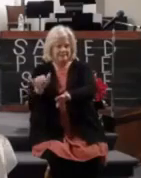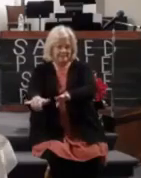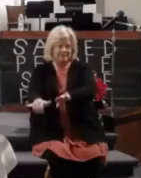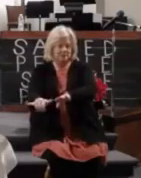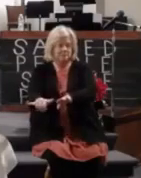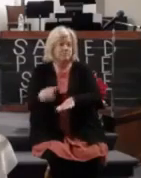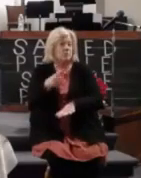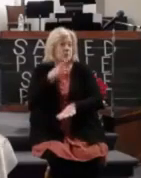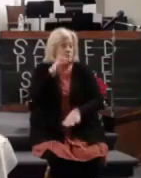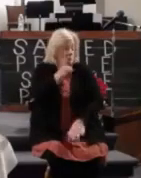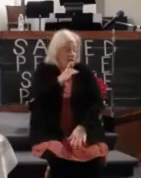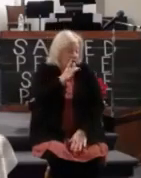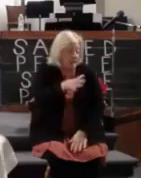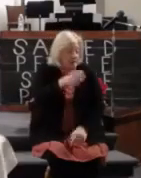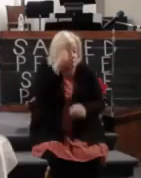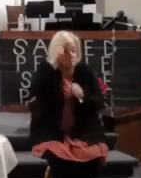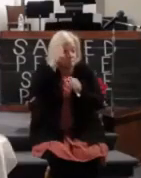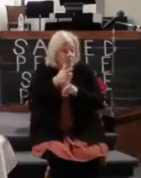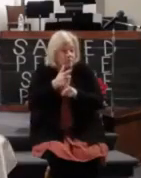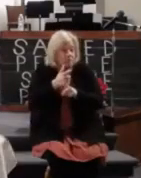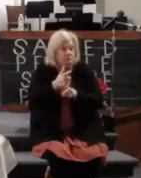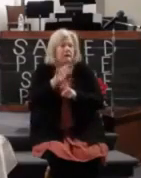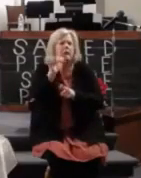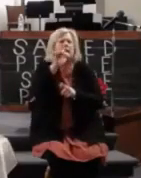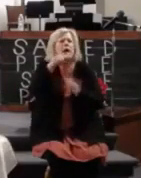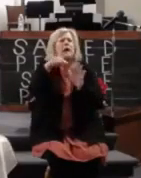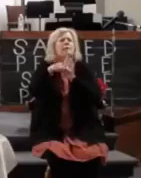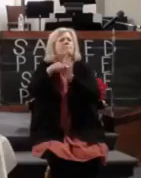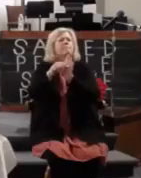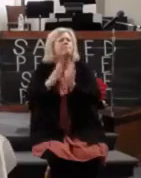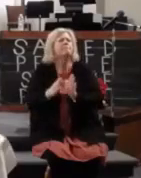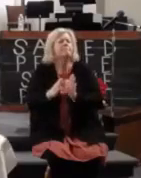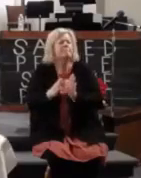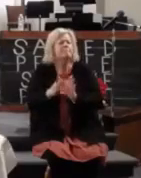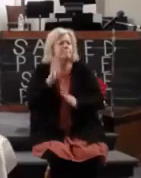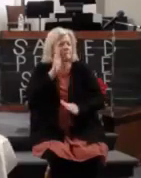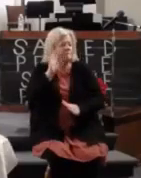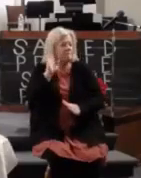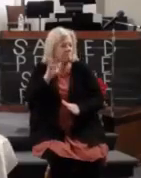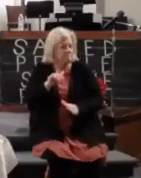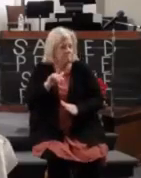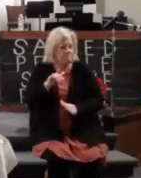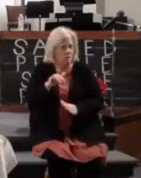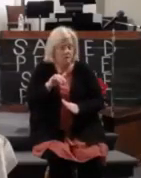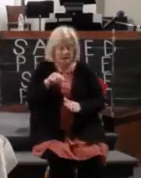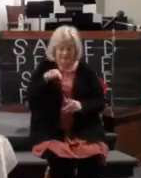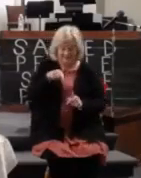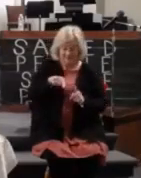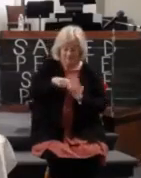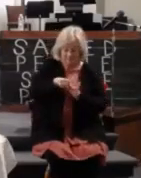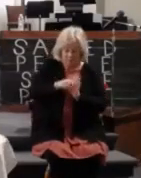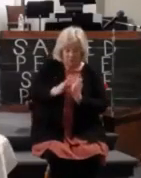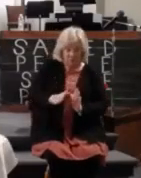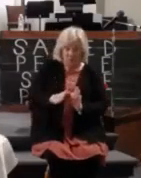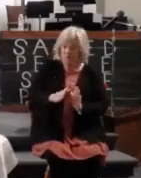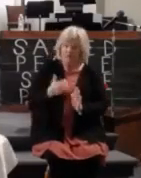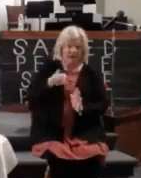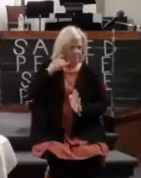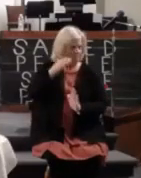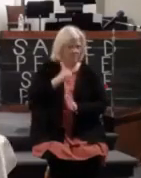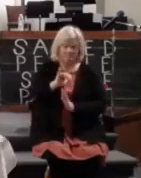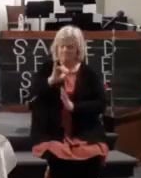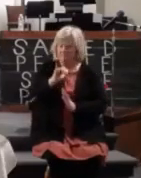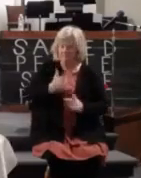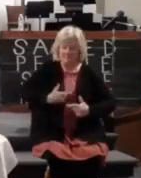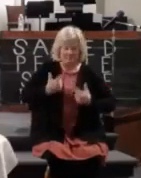Anyone who hates his brother is a murderer. And you know that no murderer has eternal life in him. This is